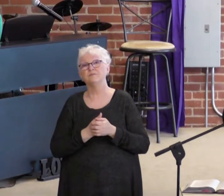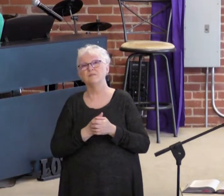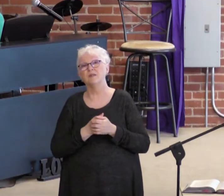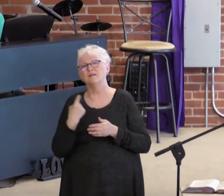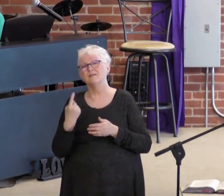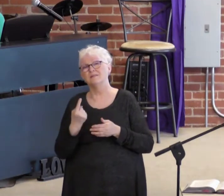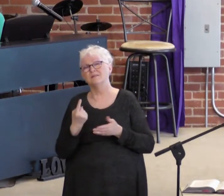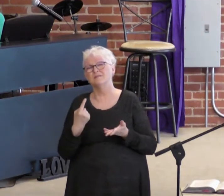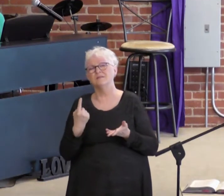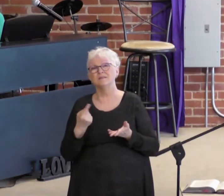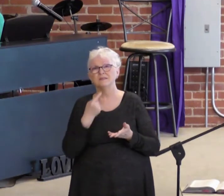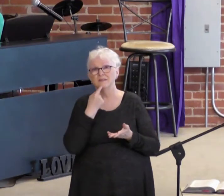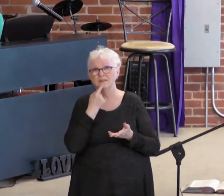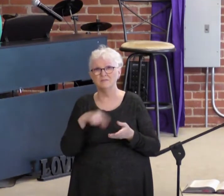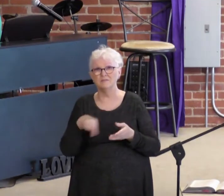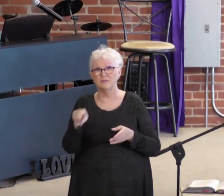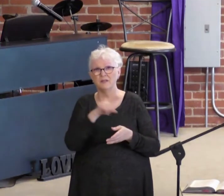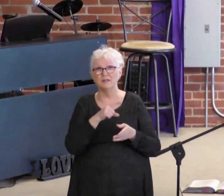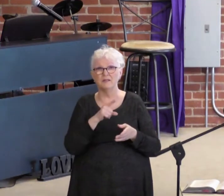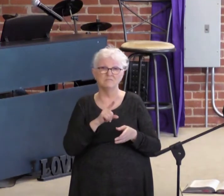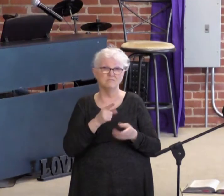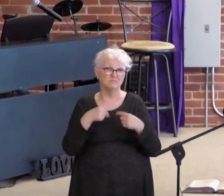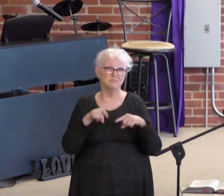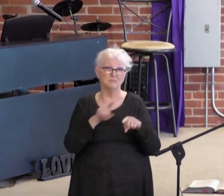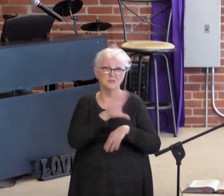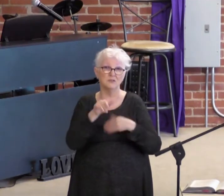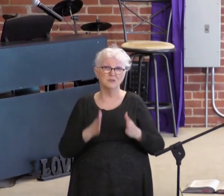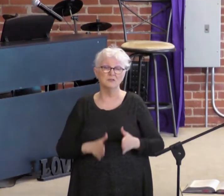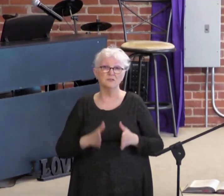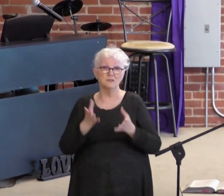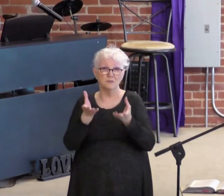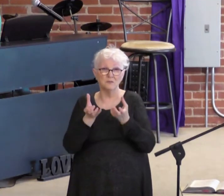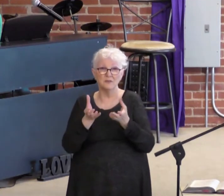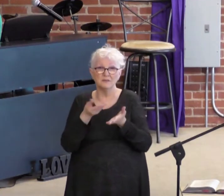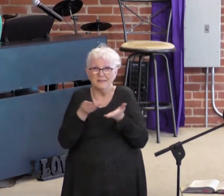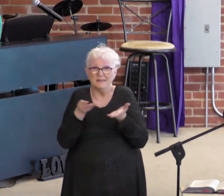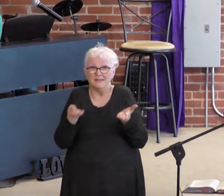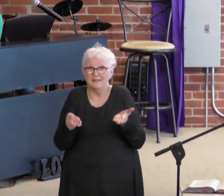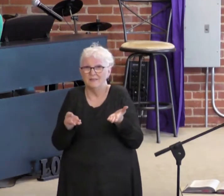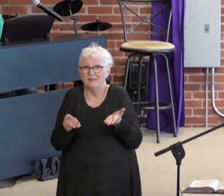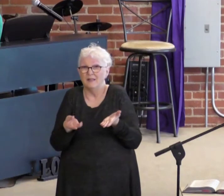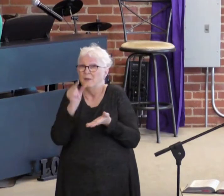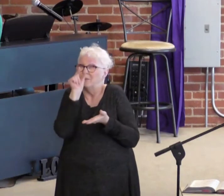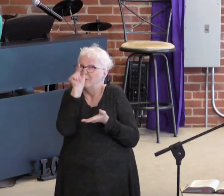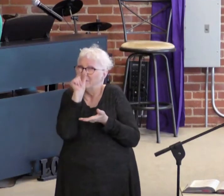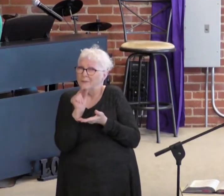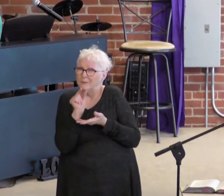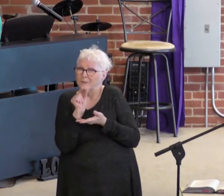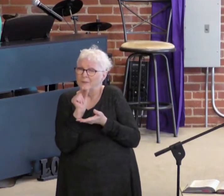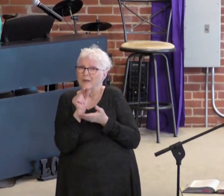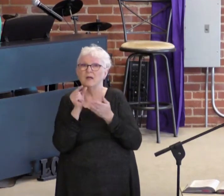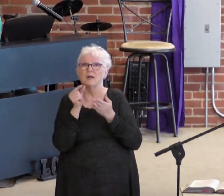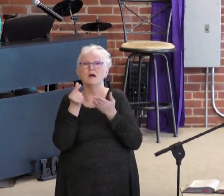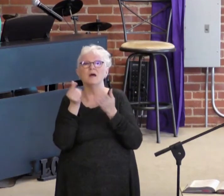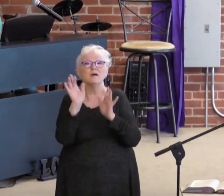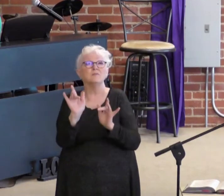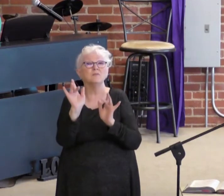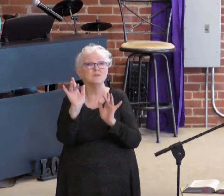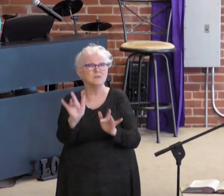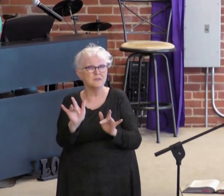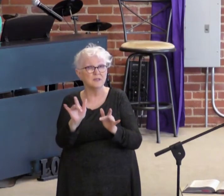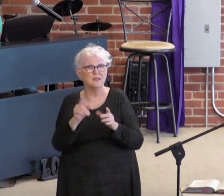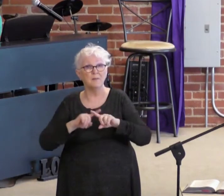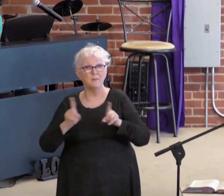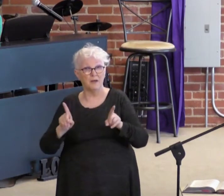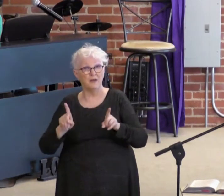Christians often like to give, we want to give just a little spoonful of mercy to somebody. But when